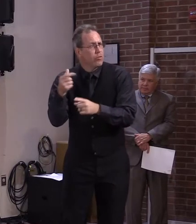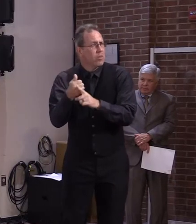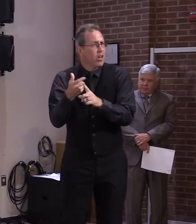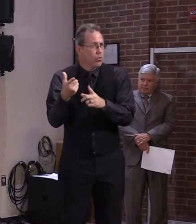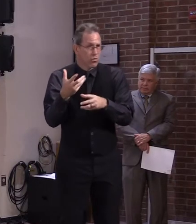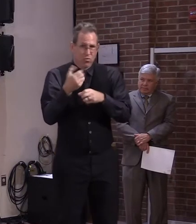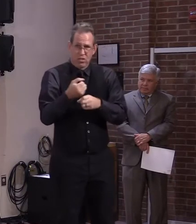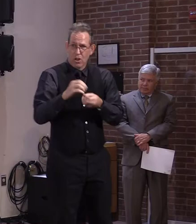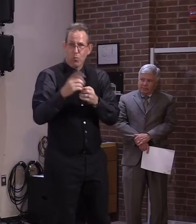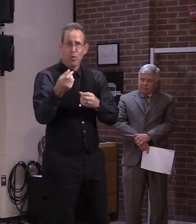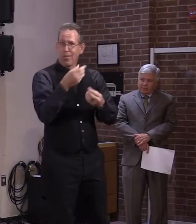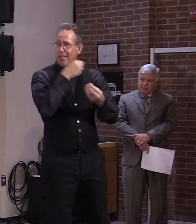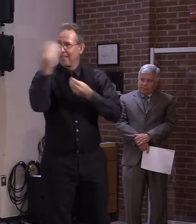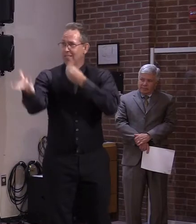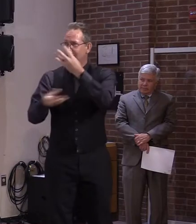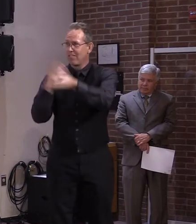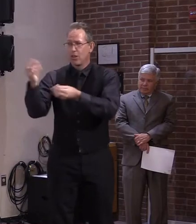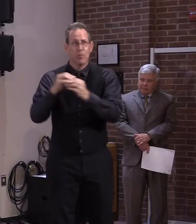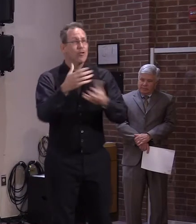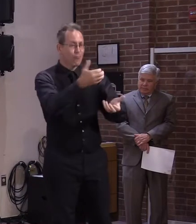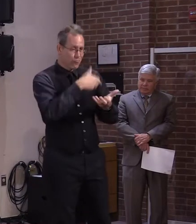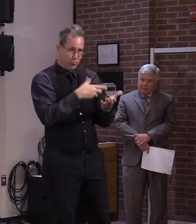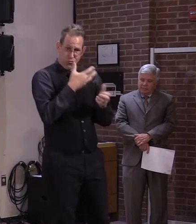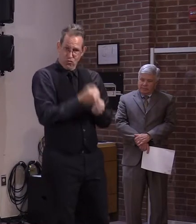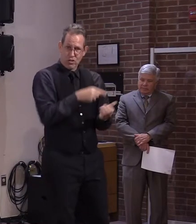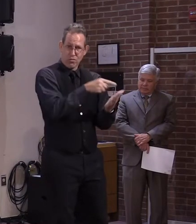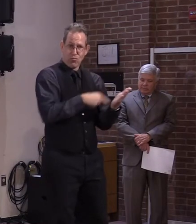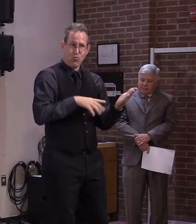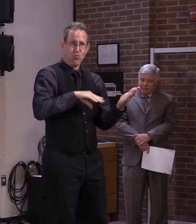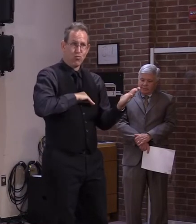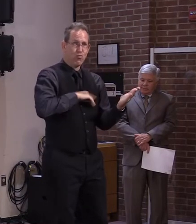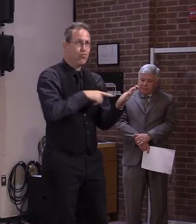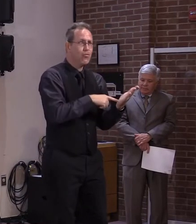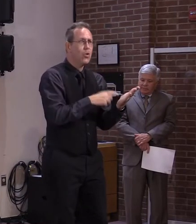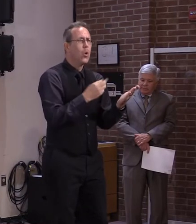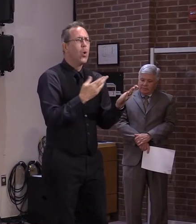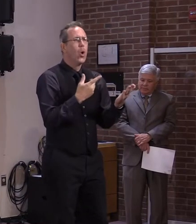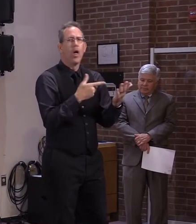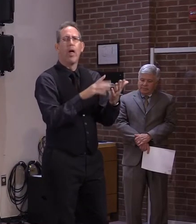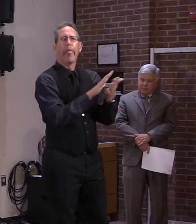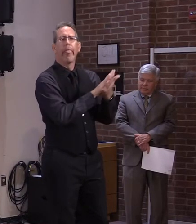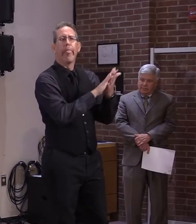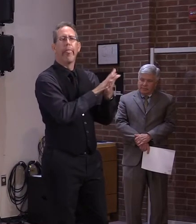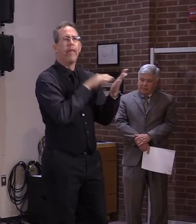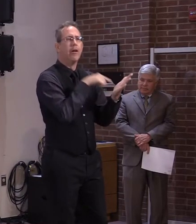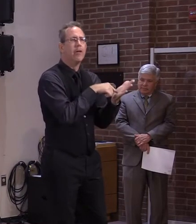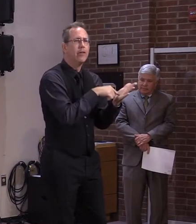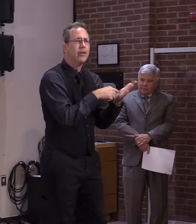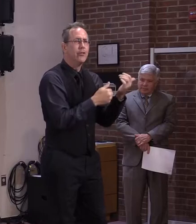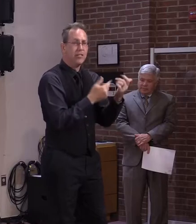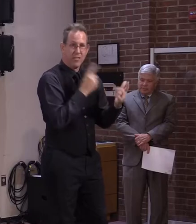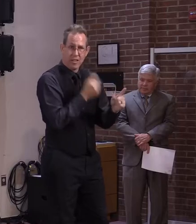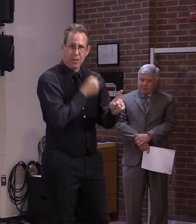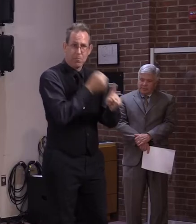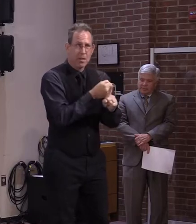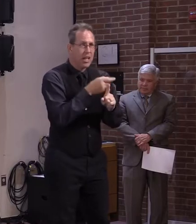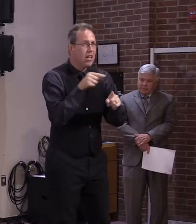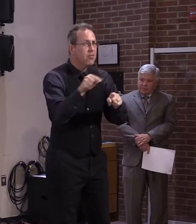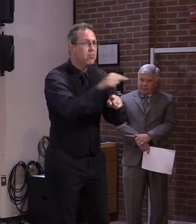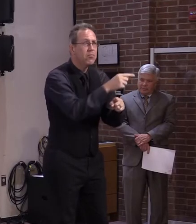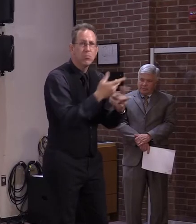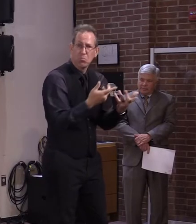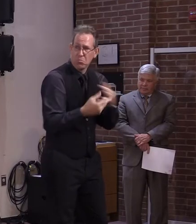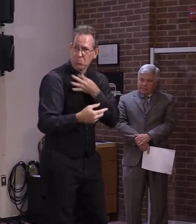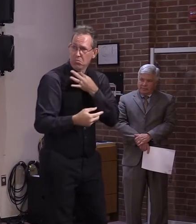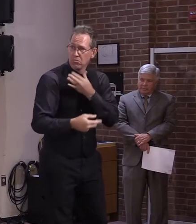hospitalizations, on outbreaks are 100% accurate, especially in light of the major